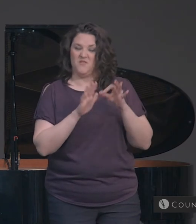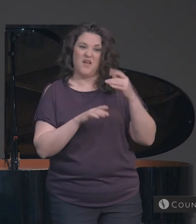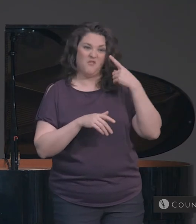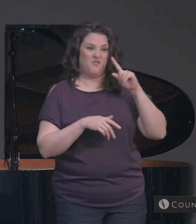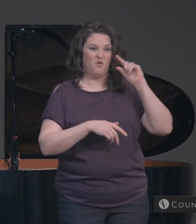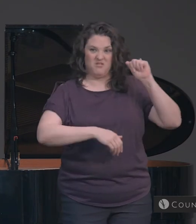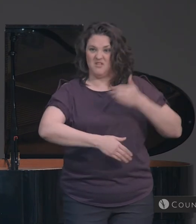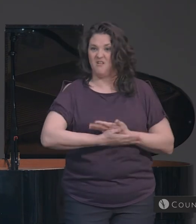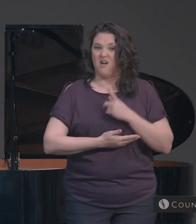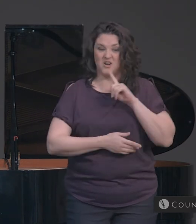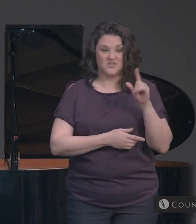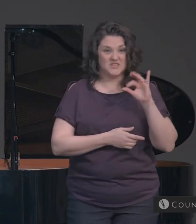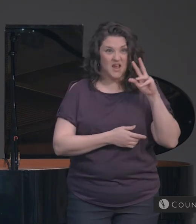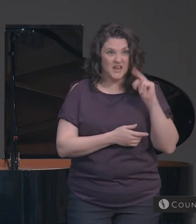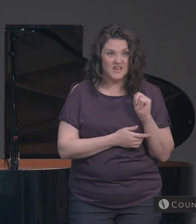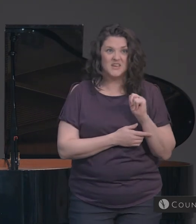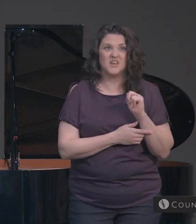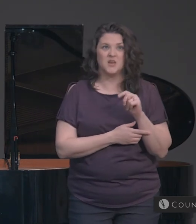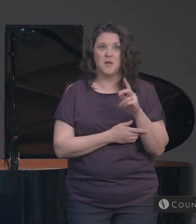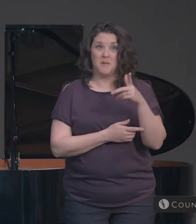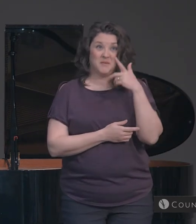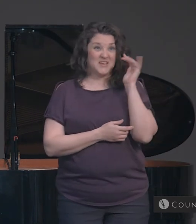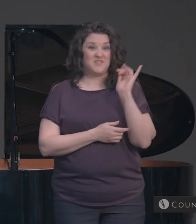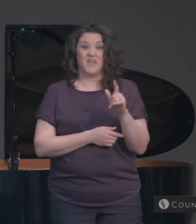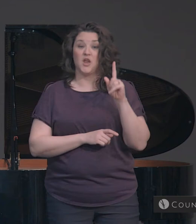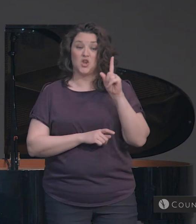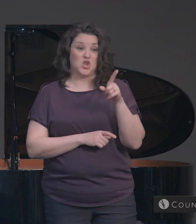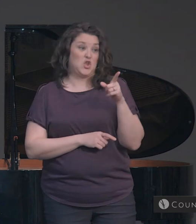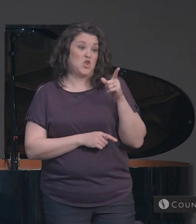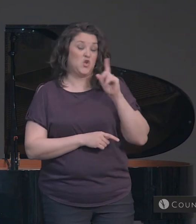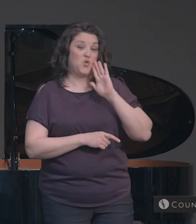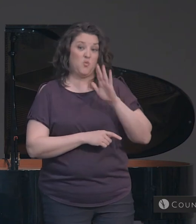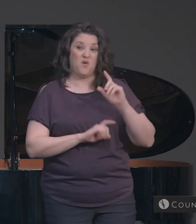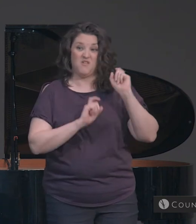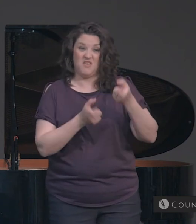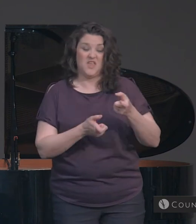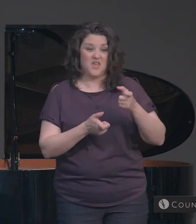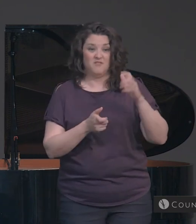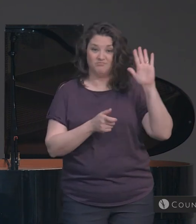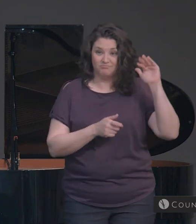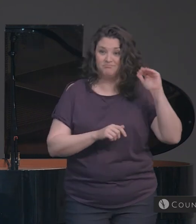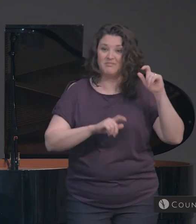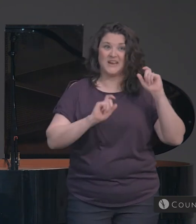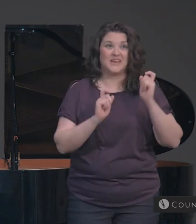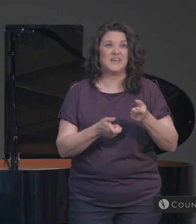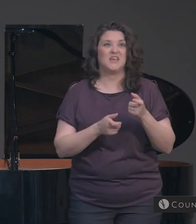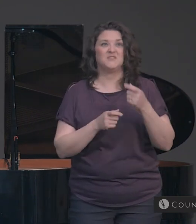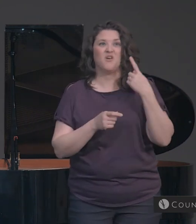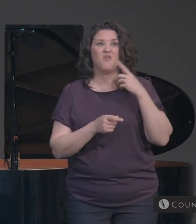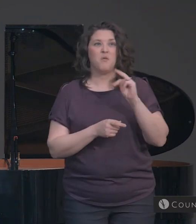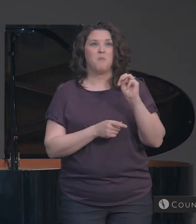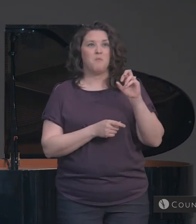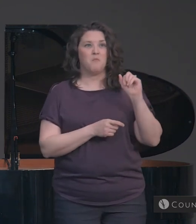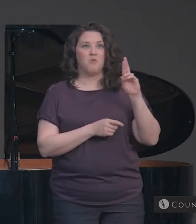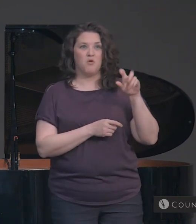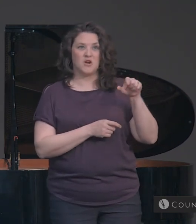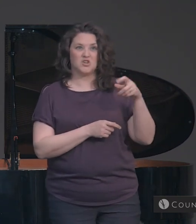Israel. Therefore, you shall give parting gifts to Moresheth Gath, to the houses of